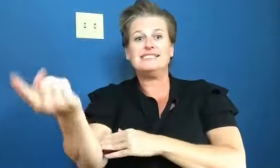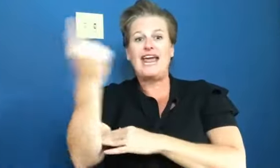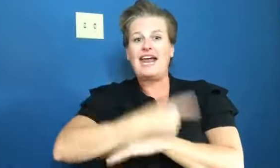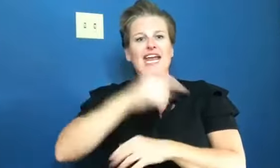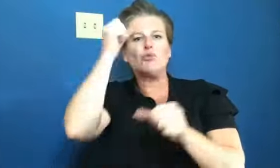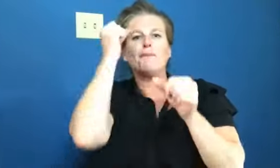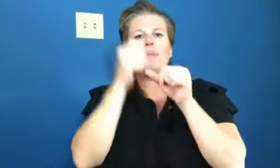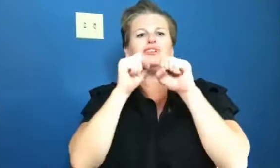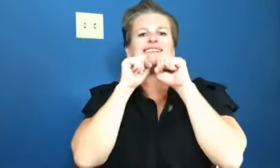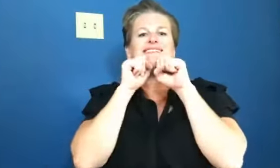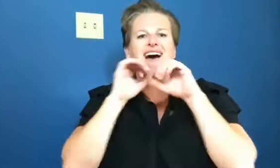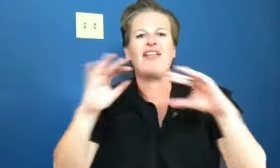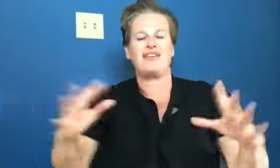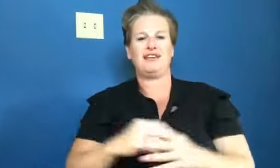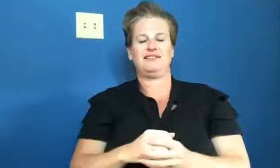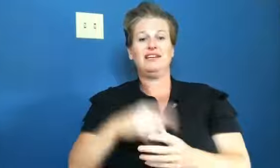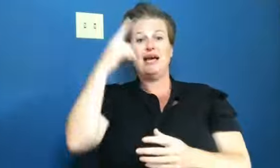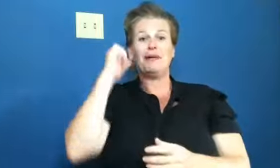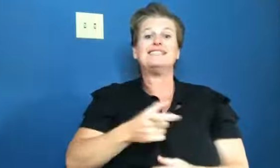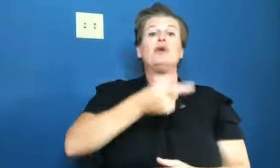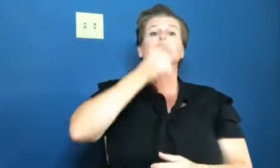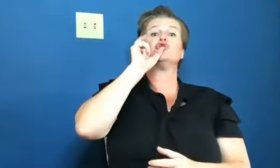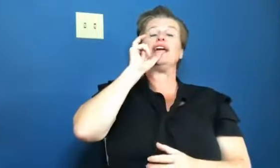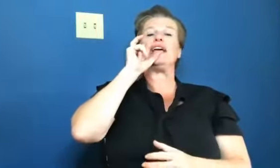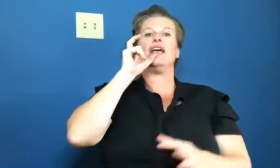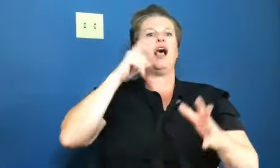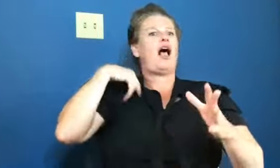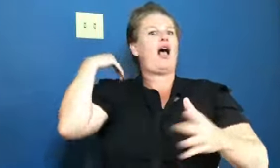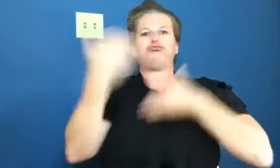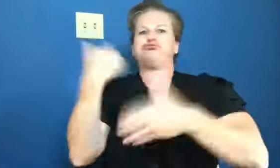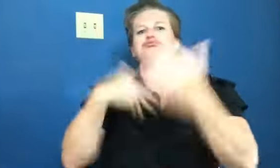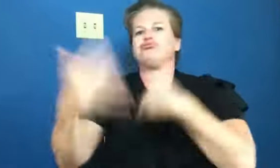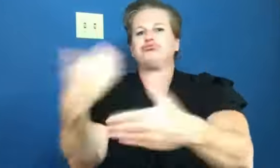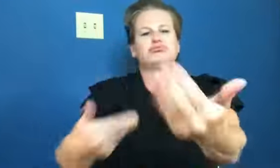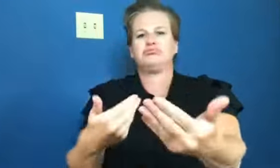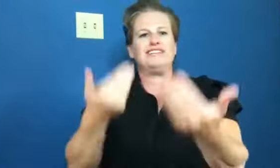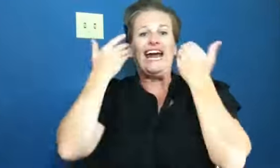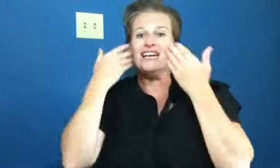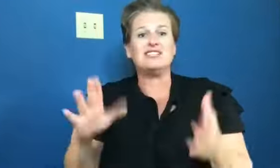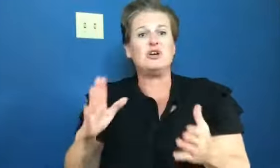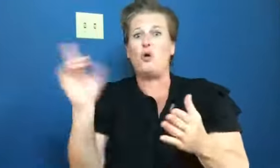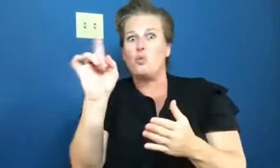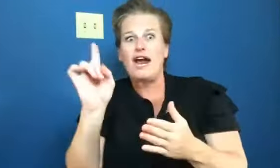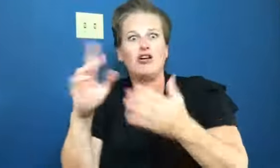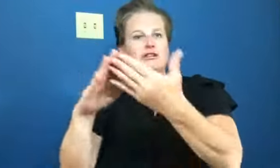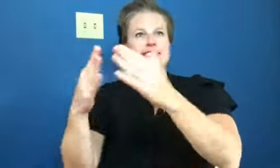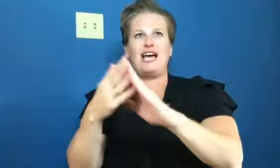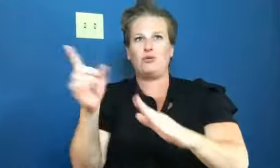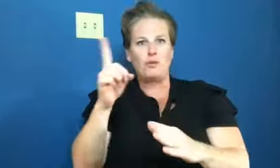man took the drink took the man, and he would have no clue as to what part of town, jail, wherever he was. Okay. He came to the next day.